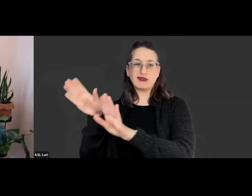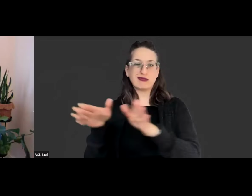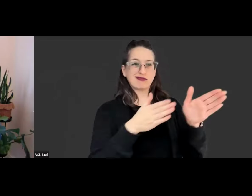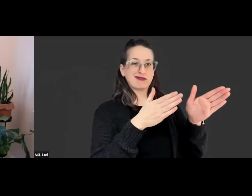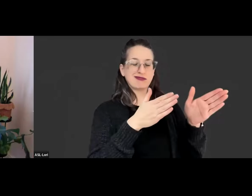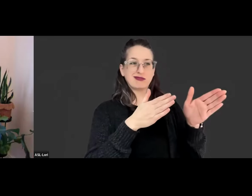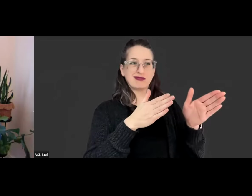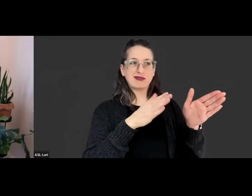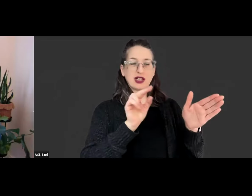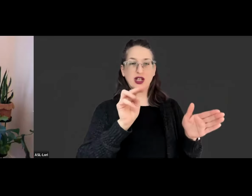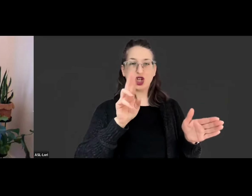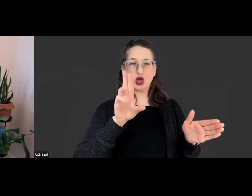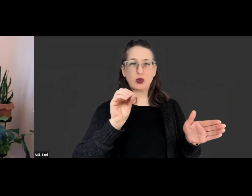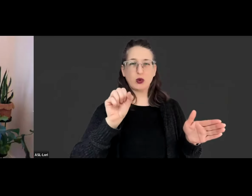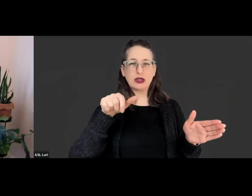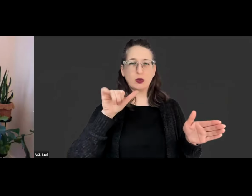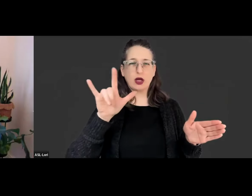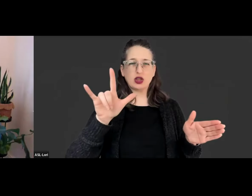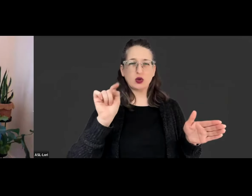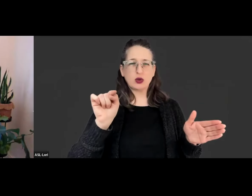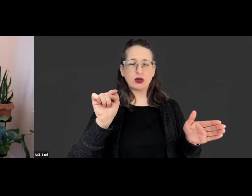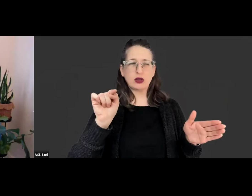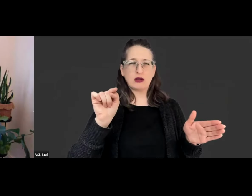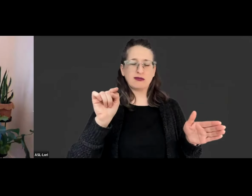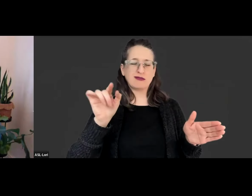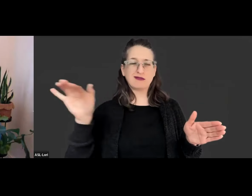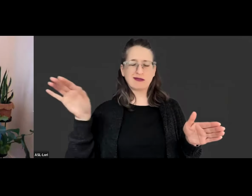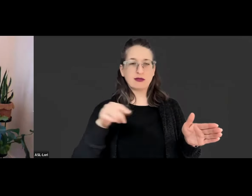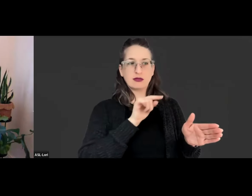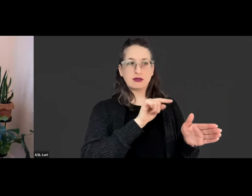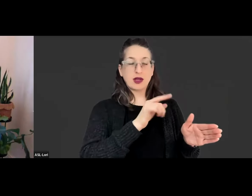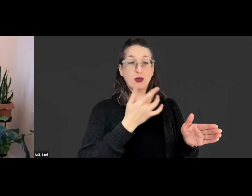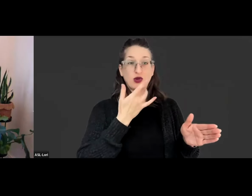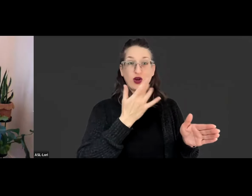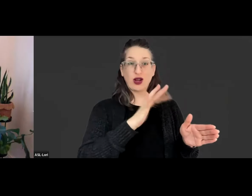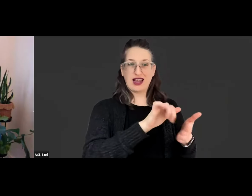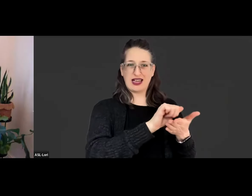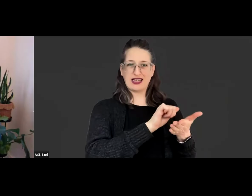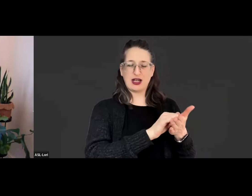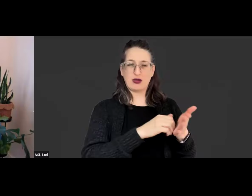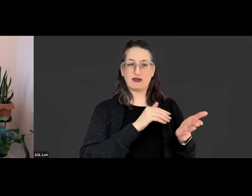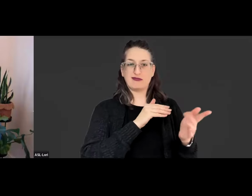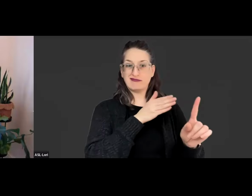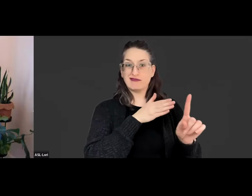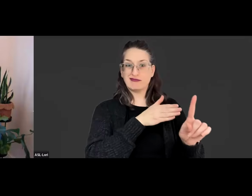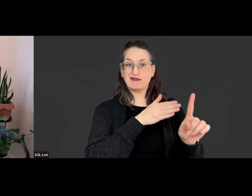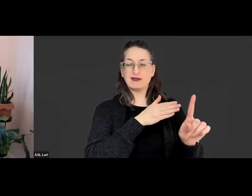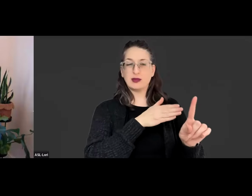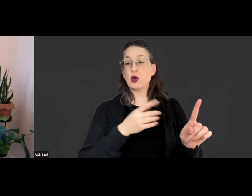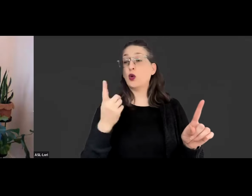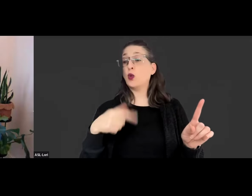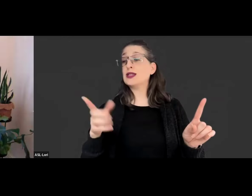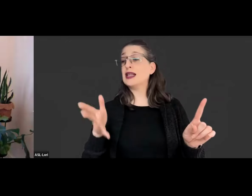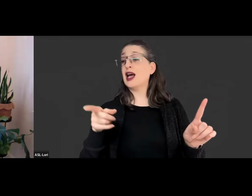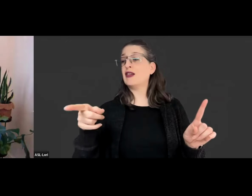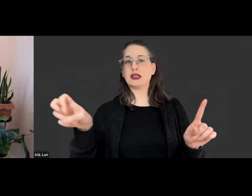many things as possible. So, Michelle, I'm sorry, can I share my screen real quick? Should be